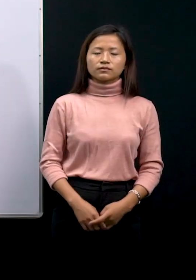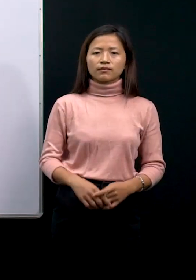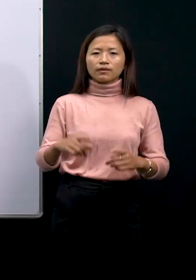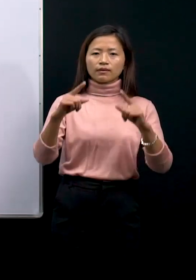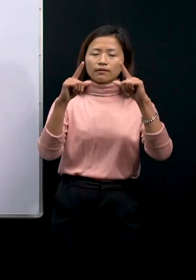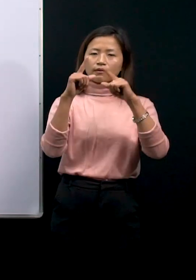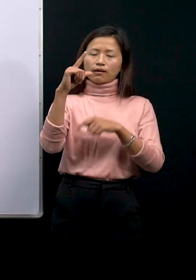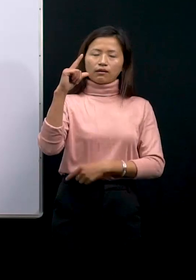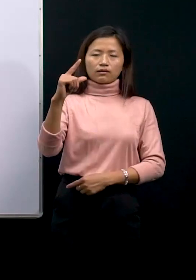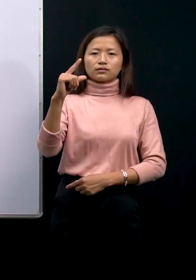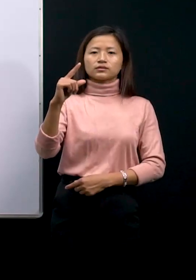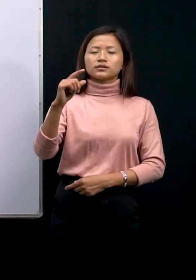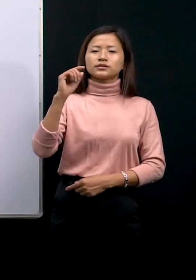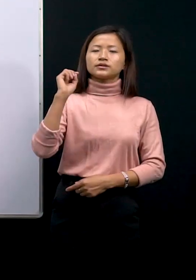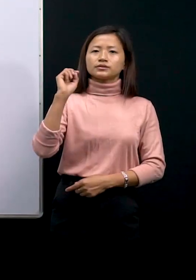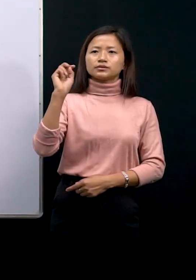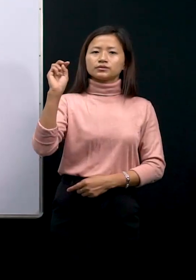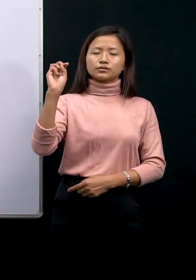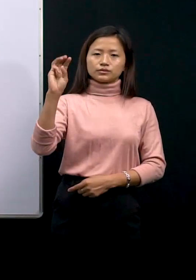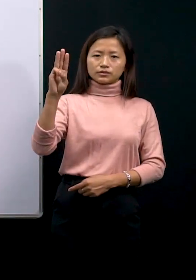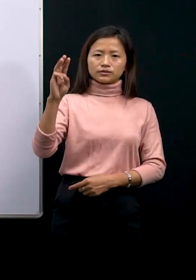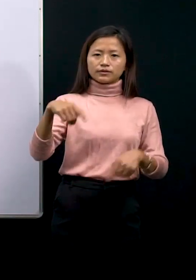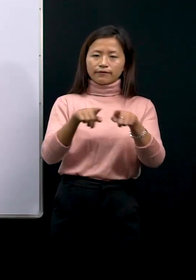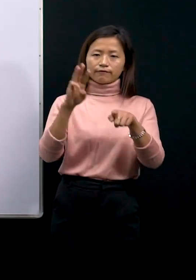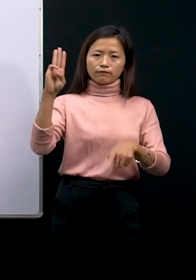angle 3 and 4 also equal or not?